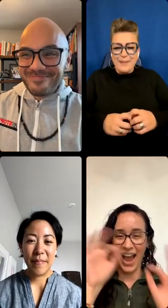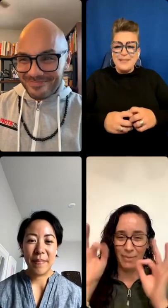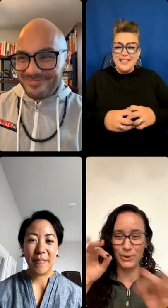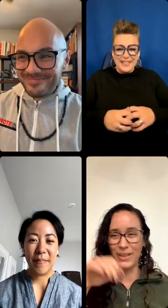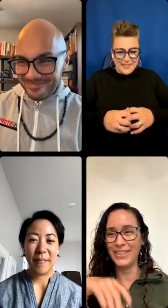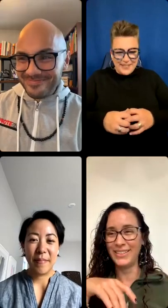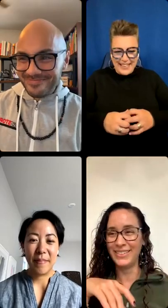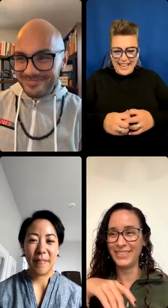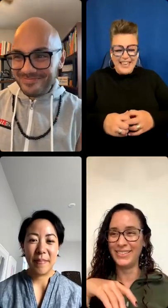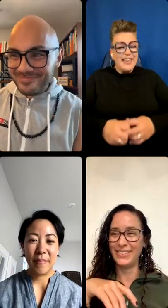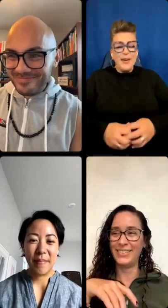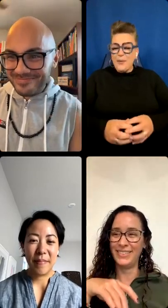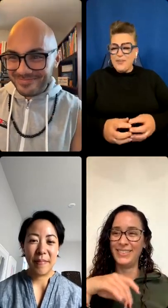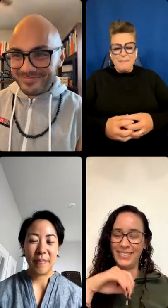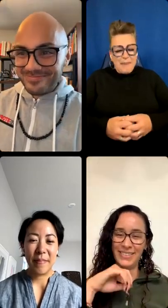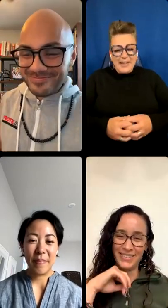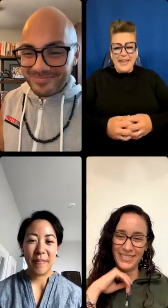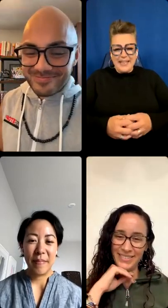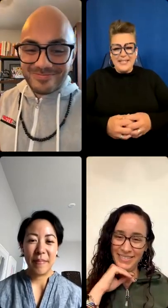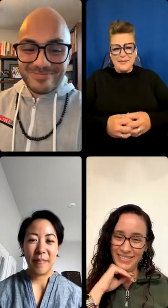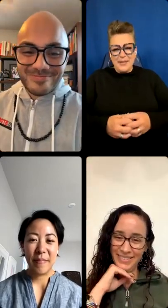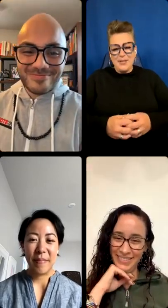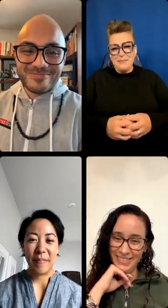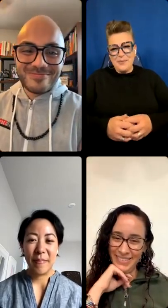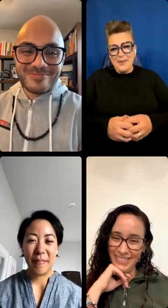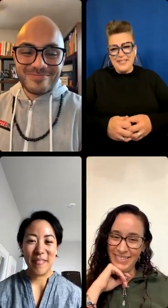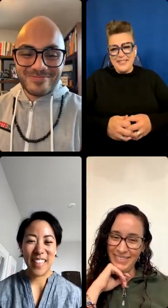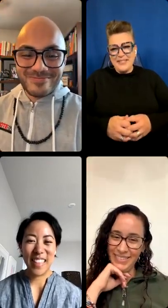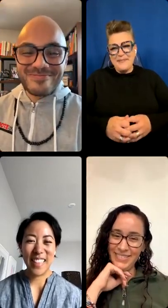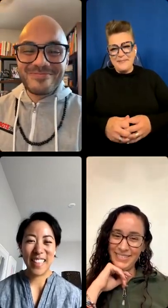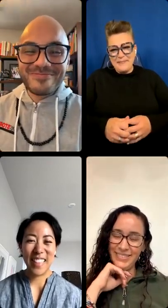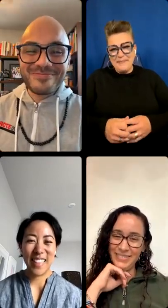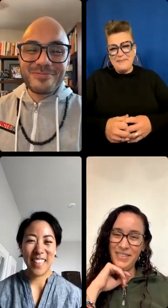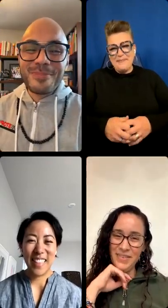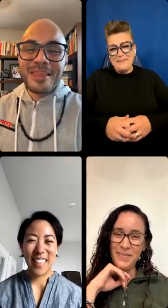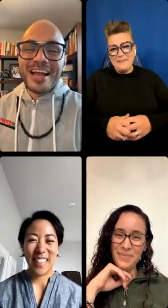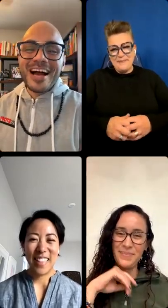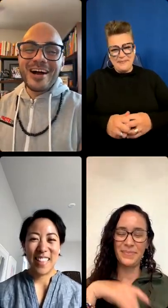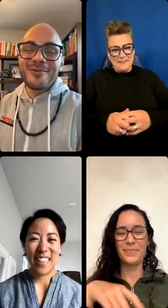Absolutely, absolutely, with many exclamation points.